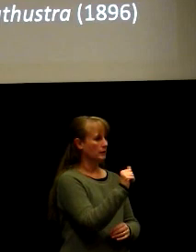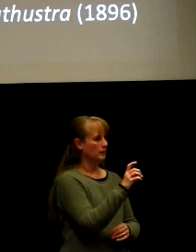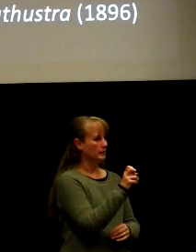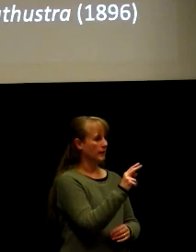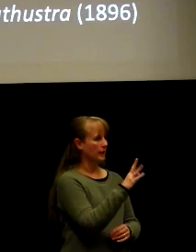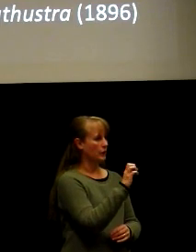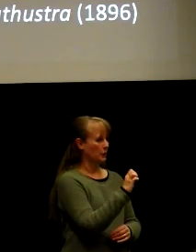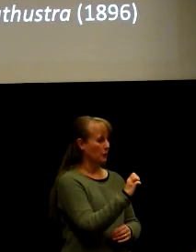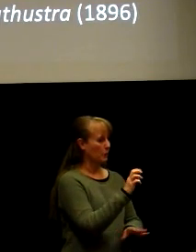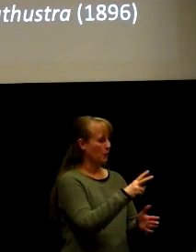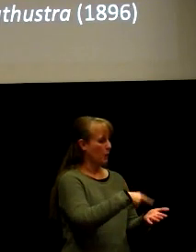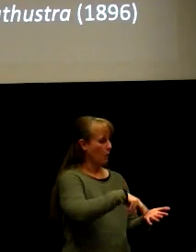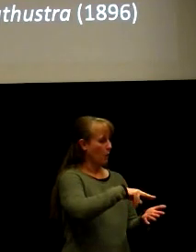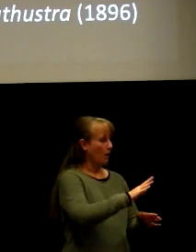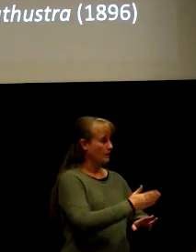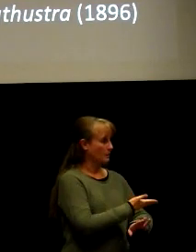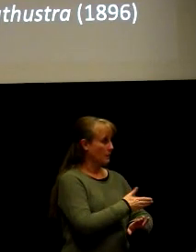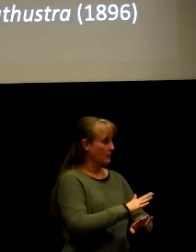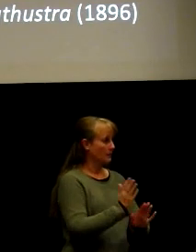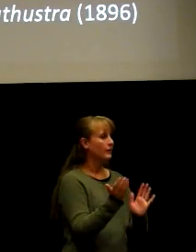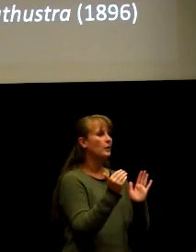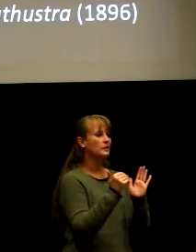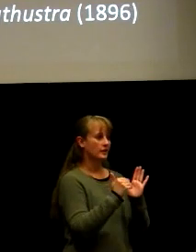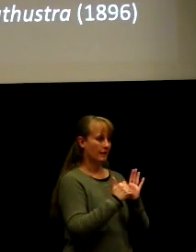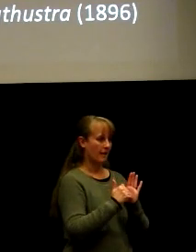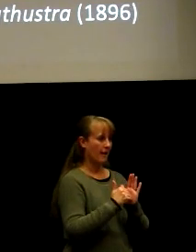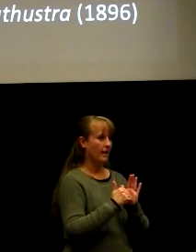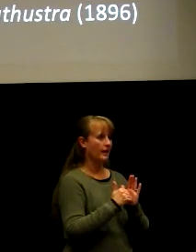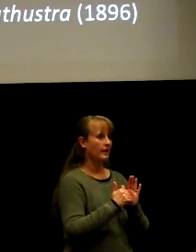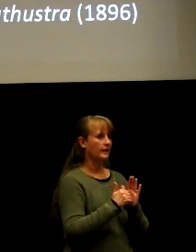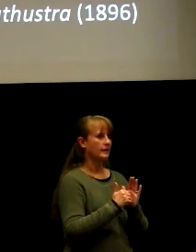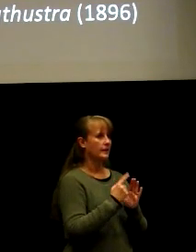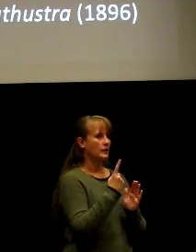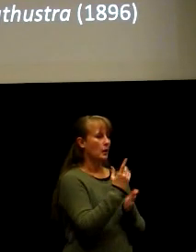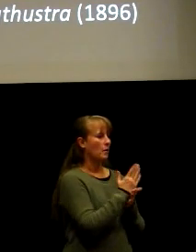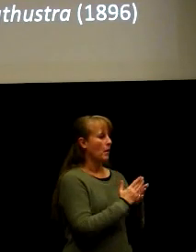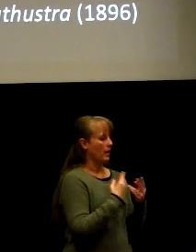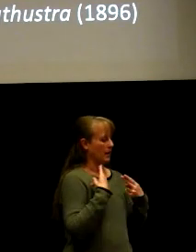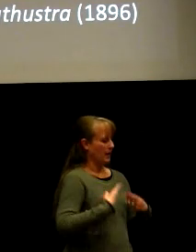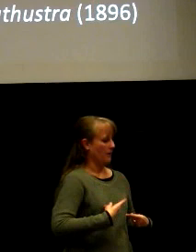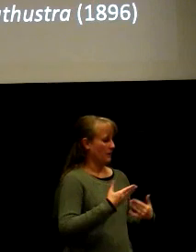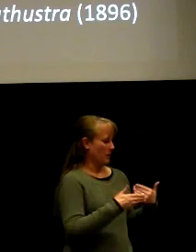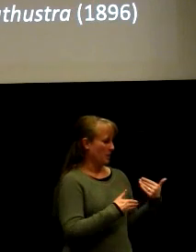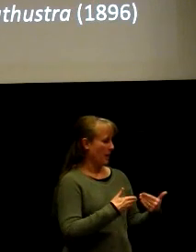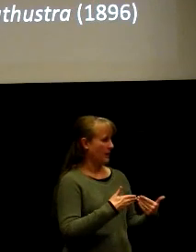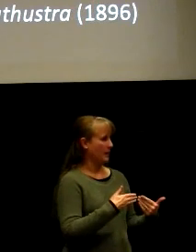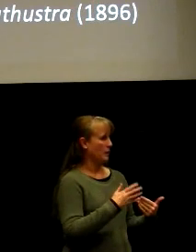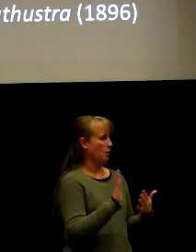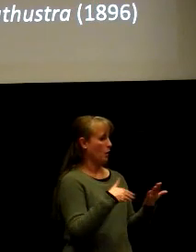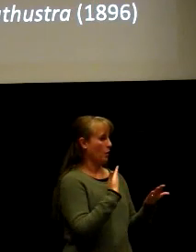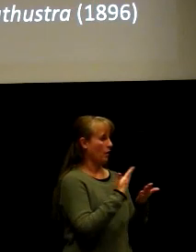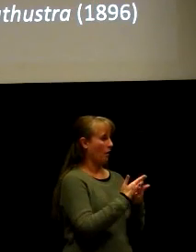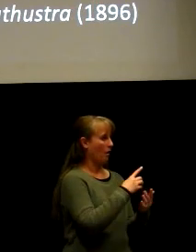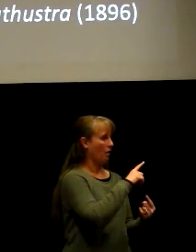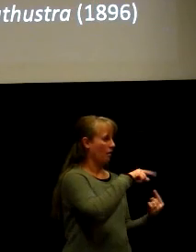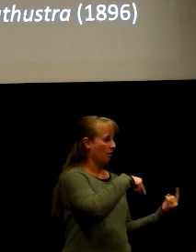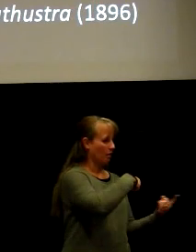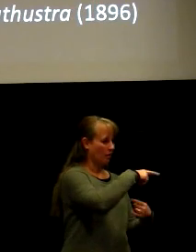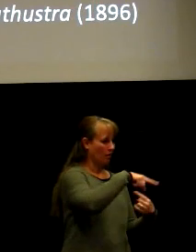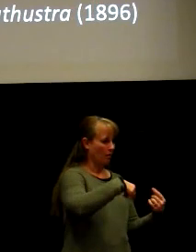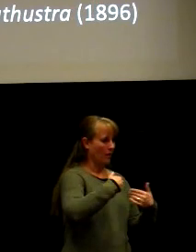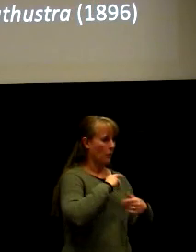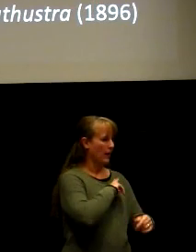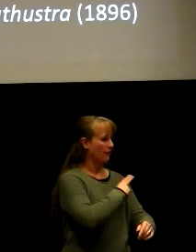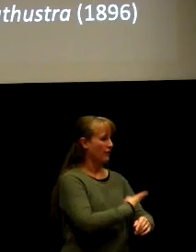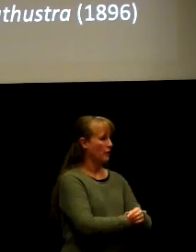Blue Danube Waltz music, which is again is a phase of humanity where we're moving in circles and we're in a state of nuclear crisis as